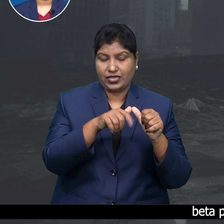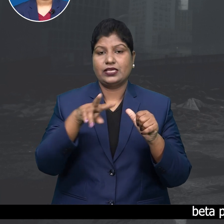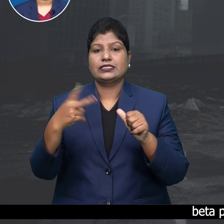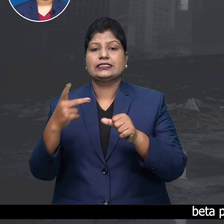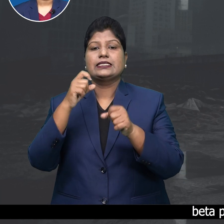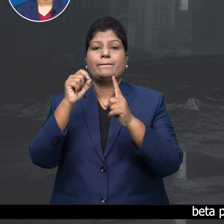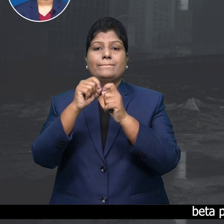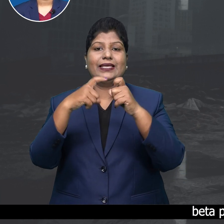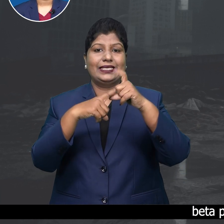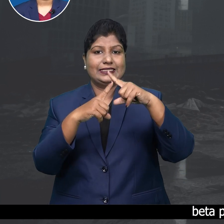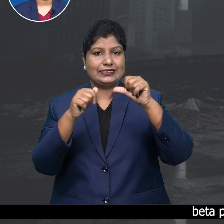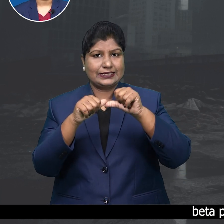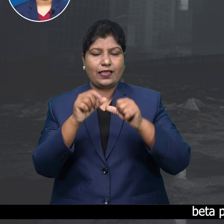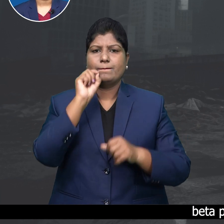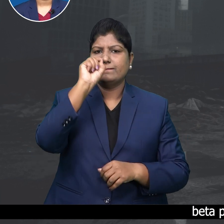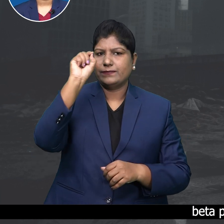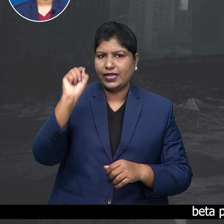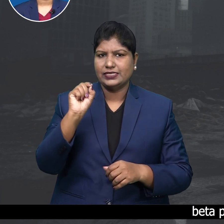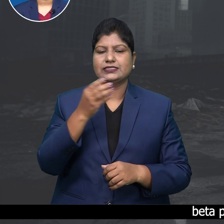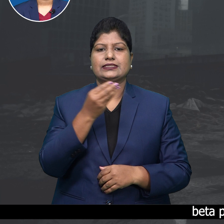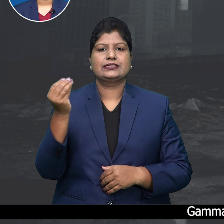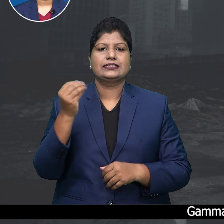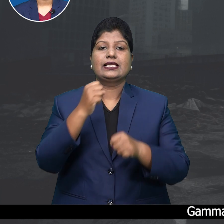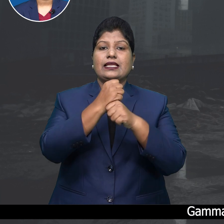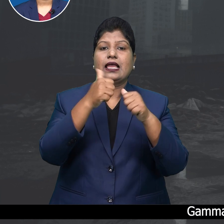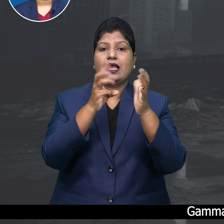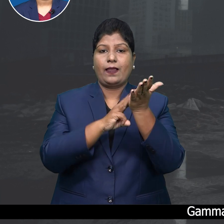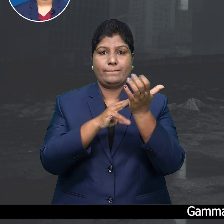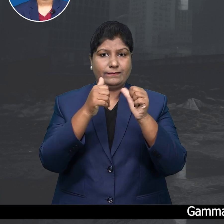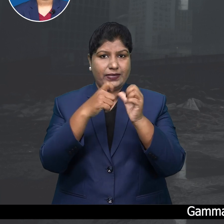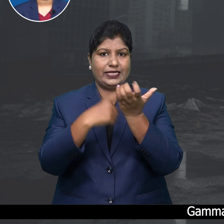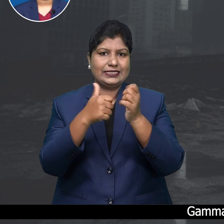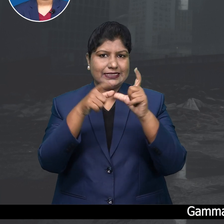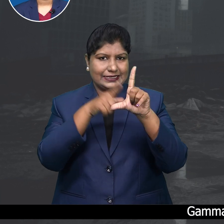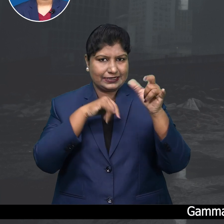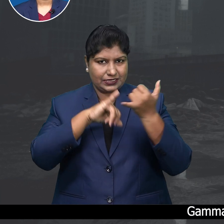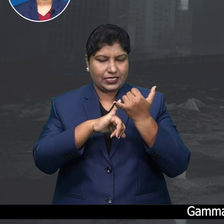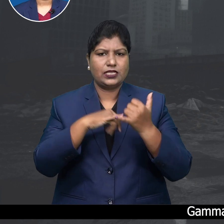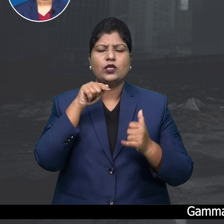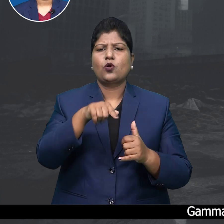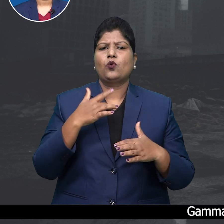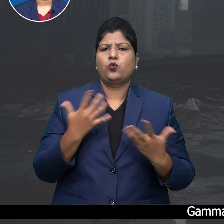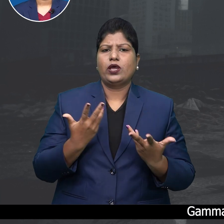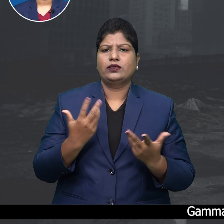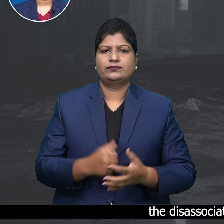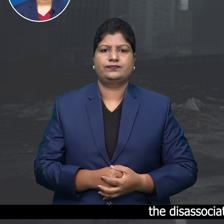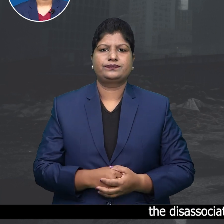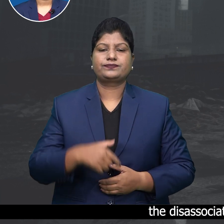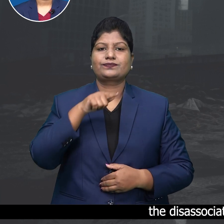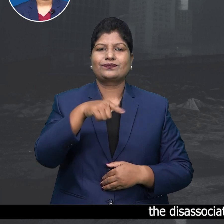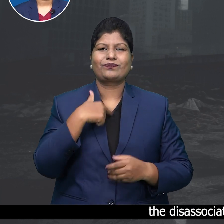beta particles and gamma rays due to